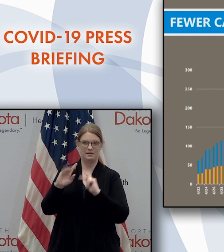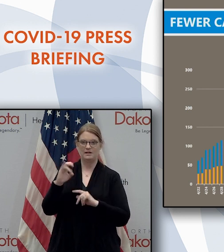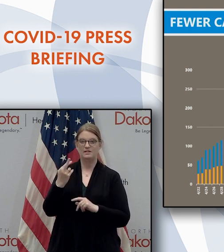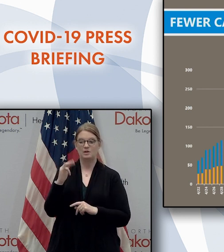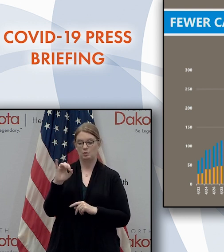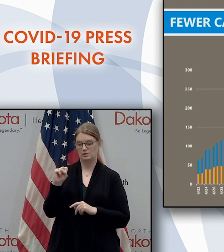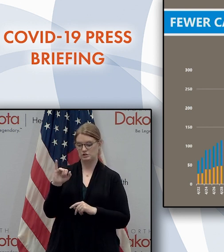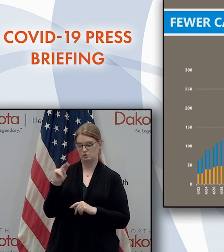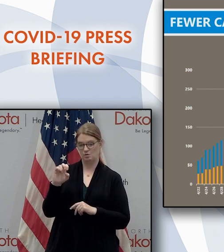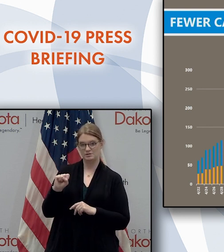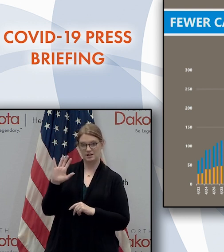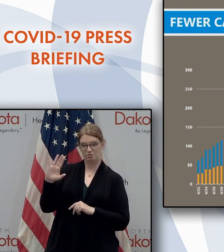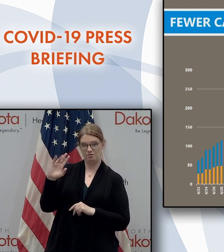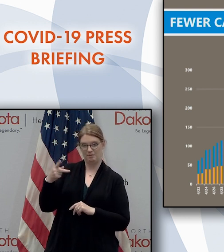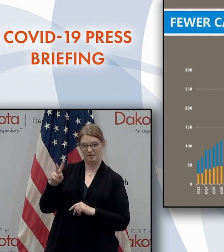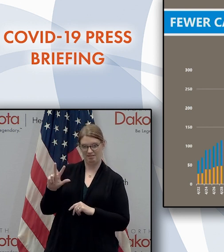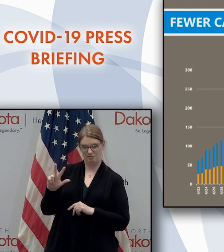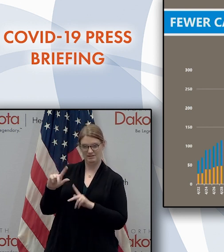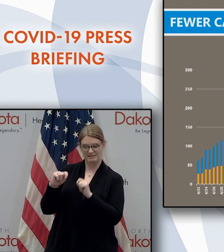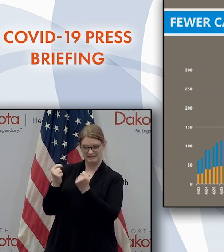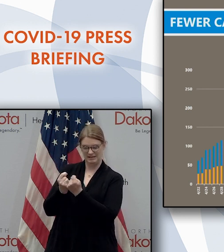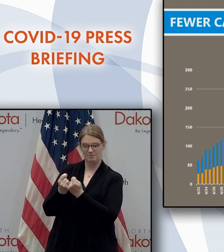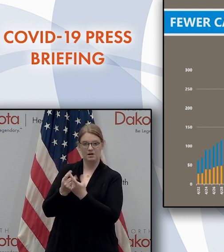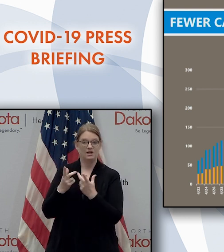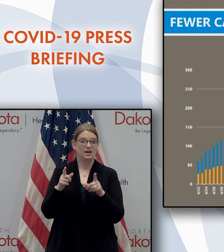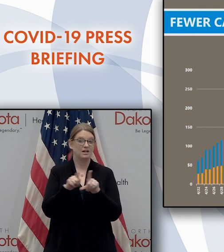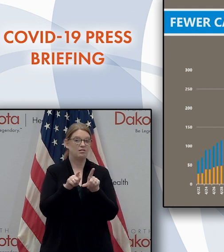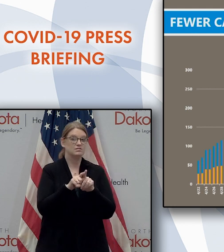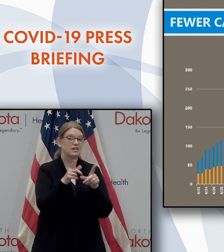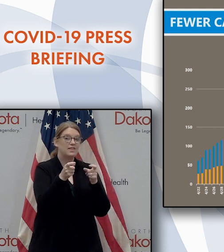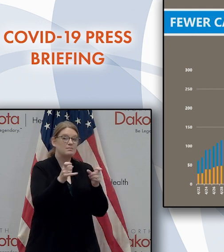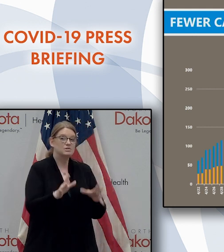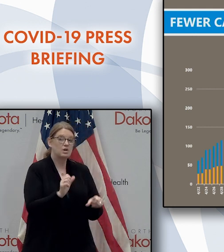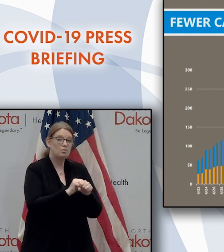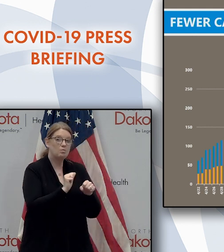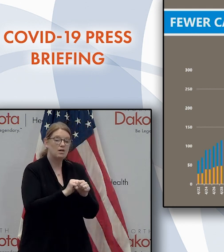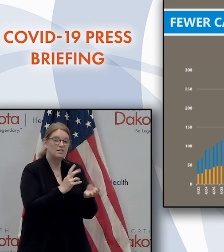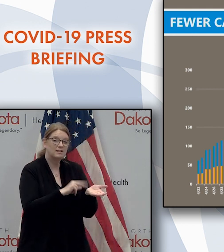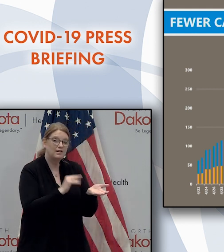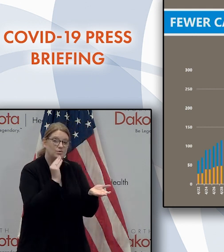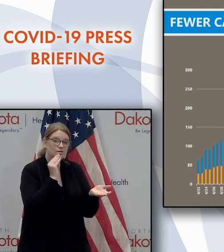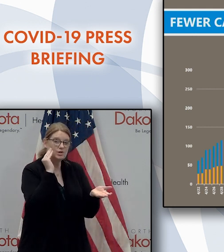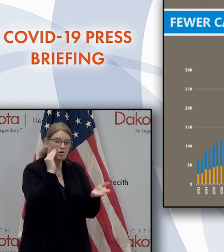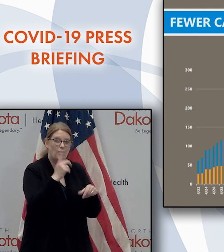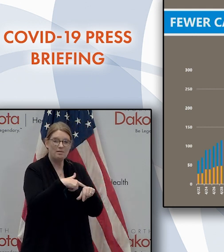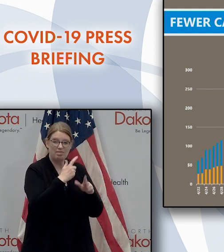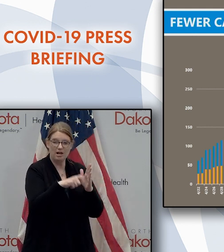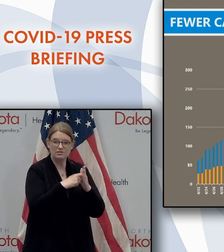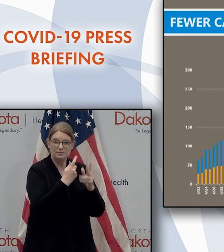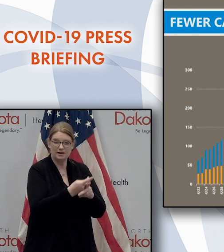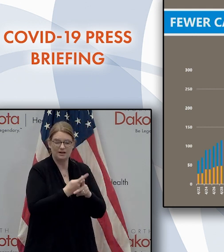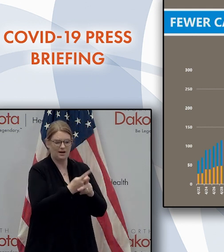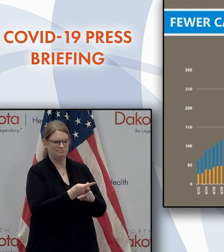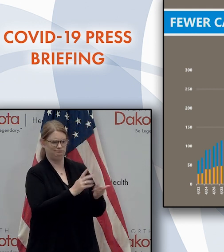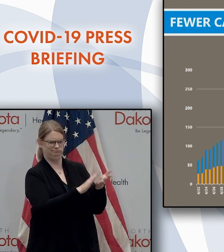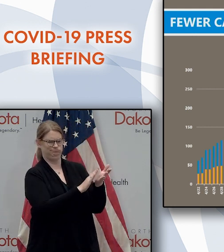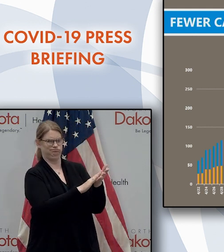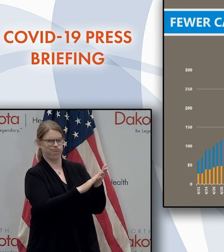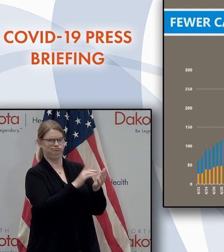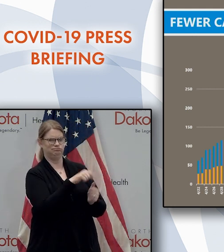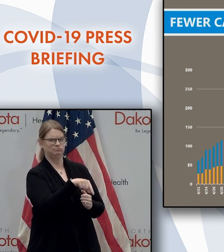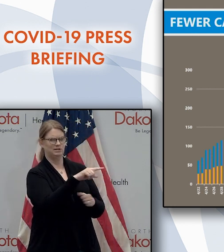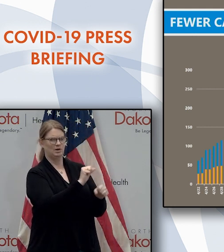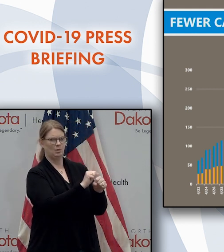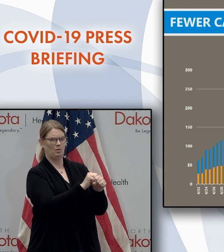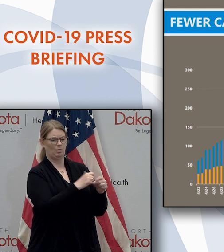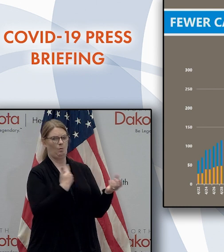whole team, and thanks to everybody, all the administrators that work in the long-term care and their staff for the great work they've done to do this,